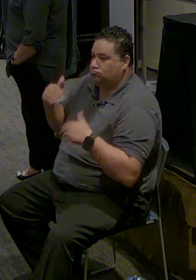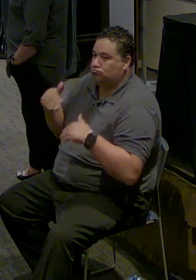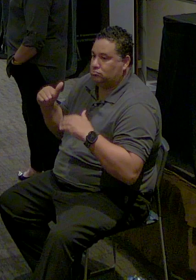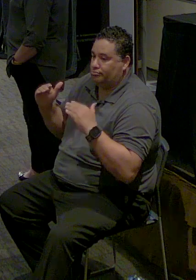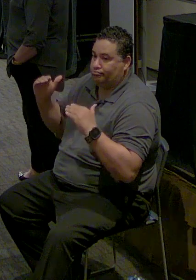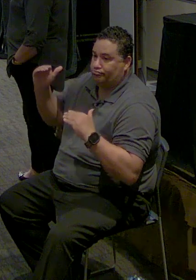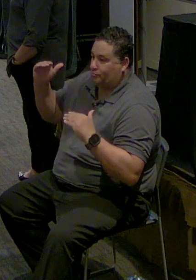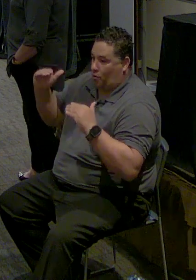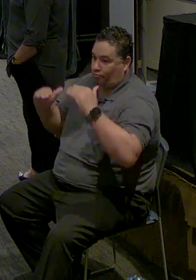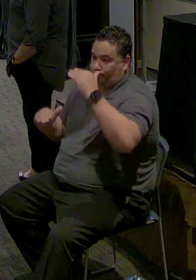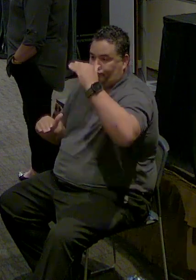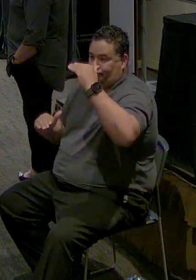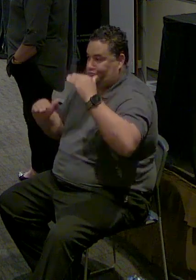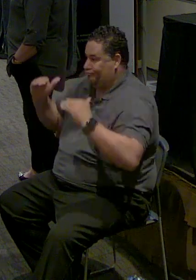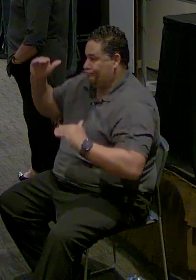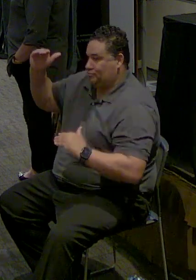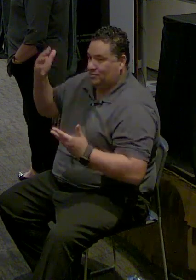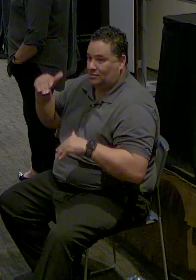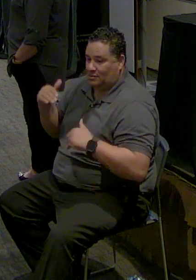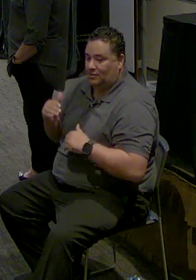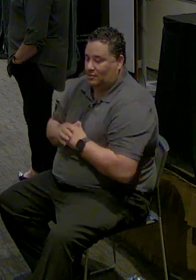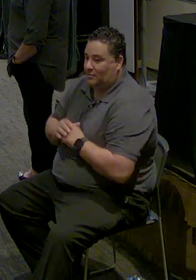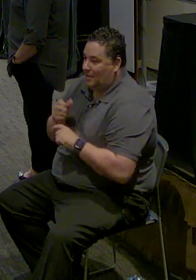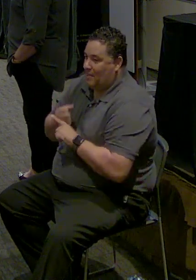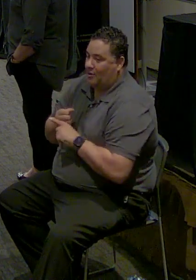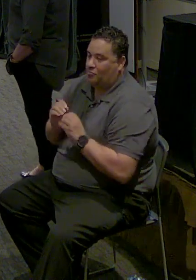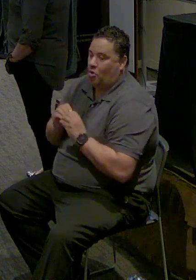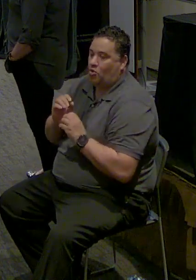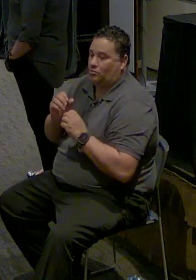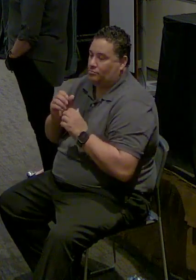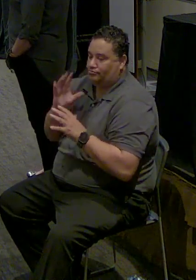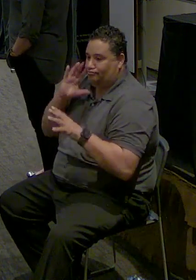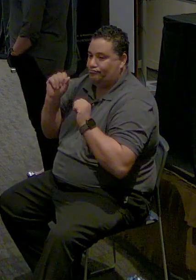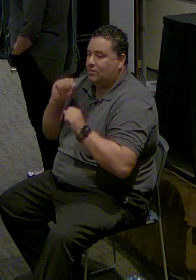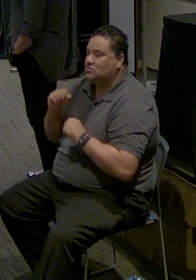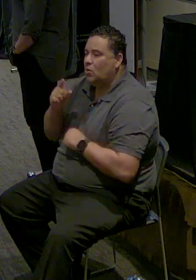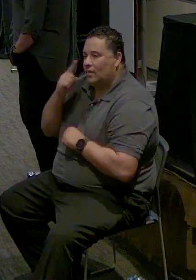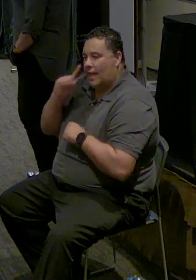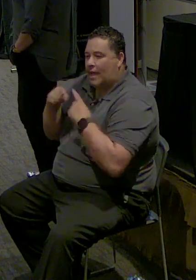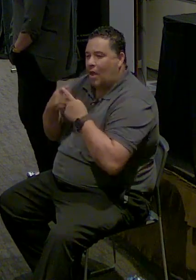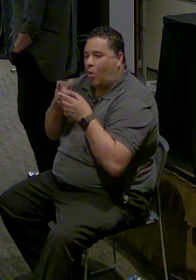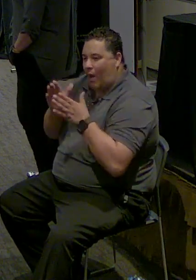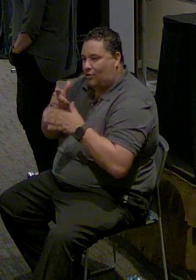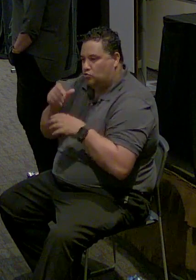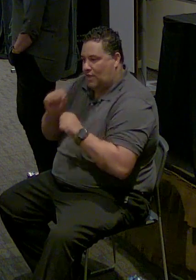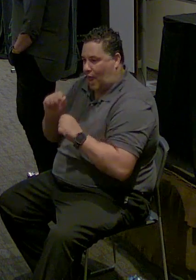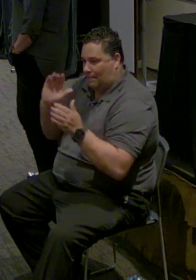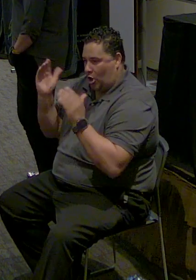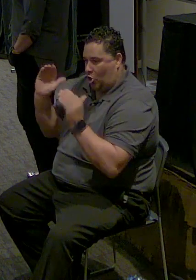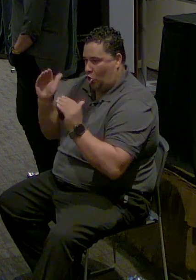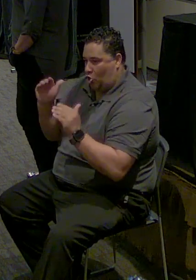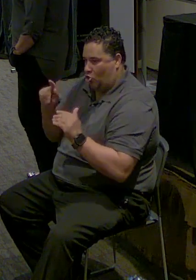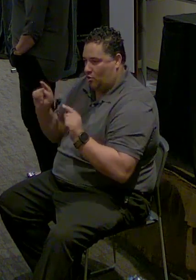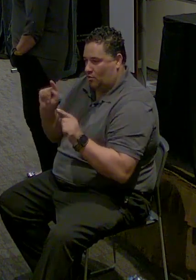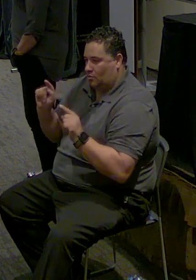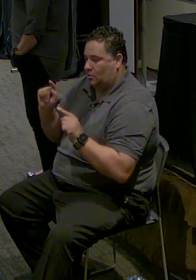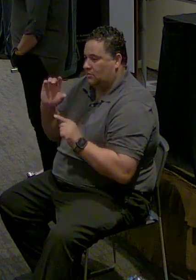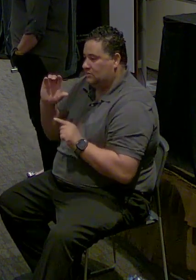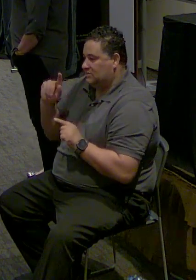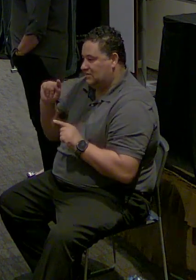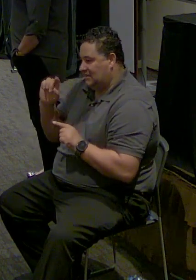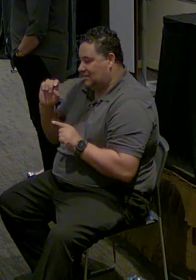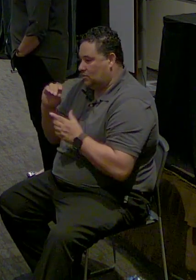impact is even greater. So thinking about ways that you can compare your CTE